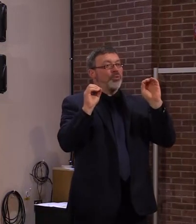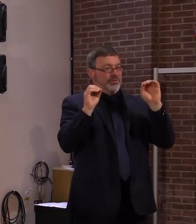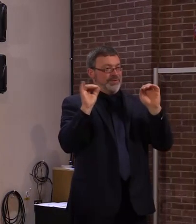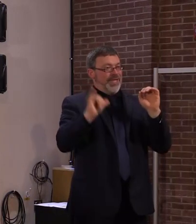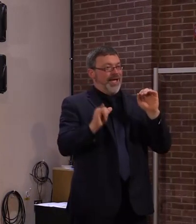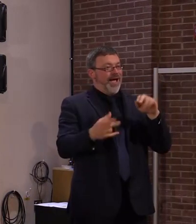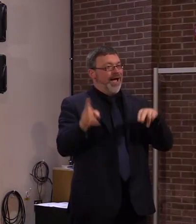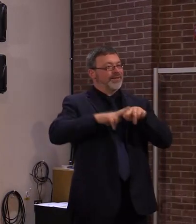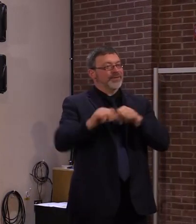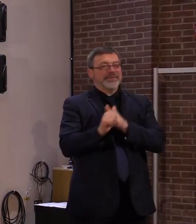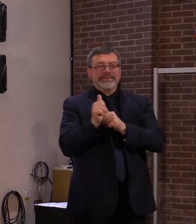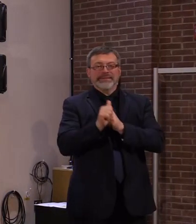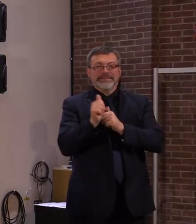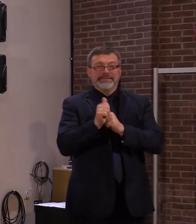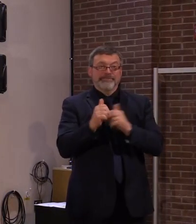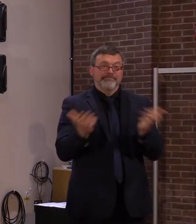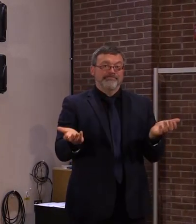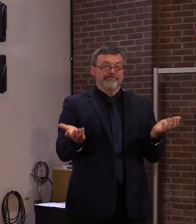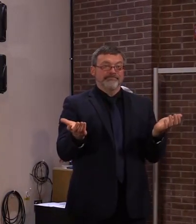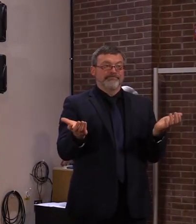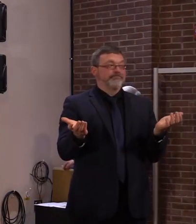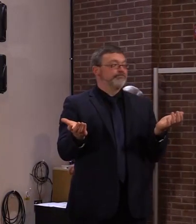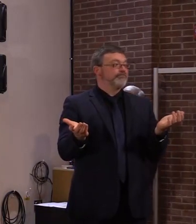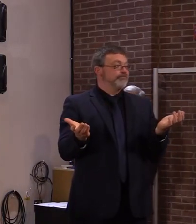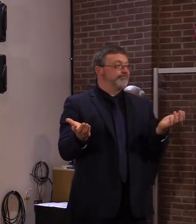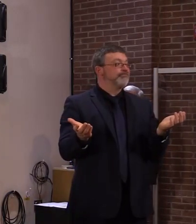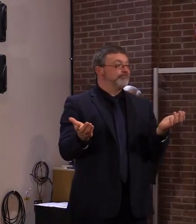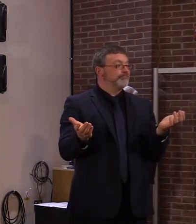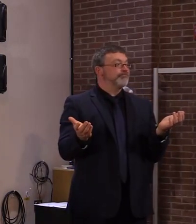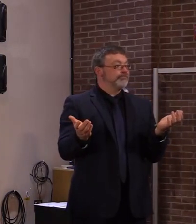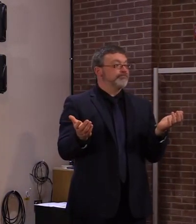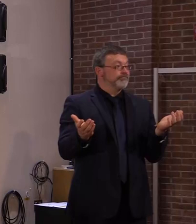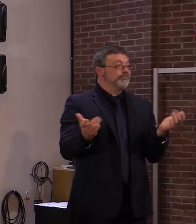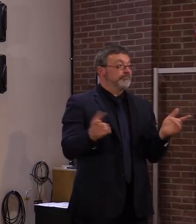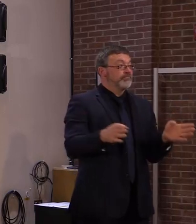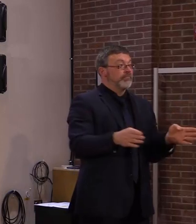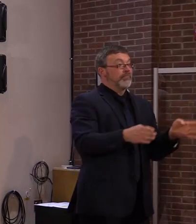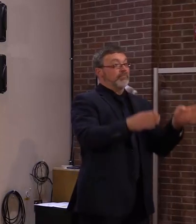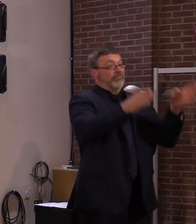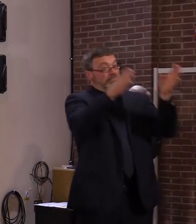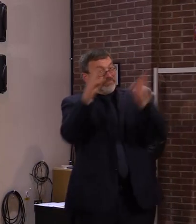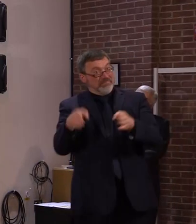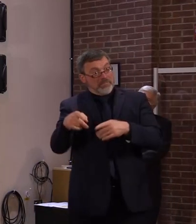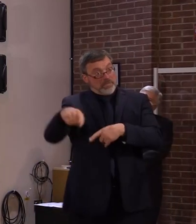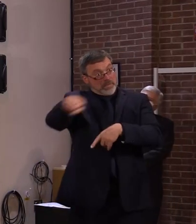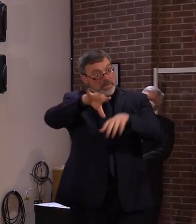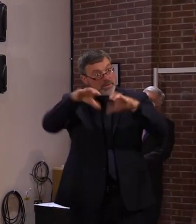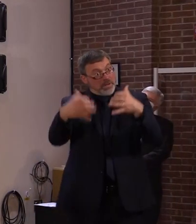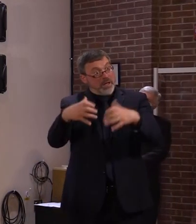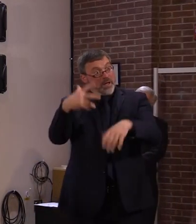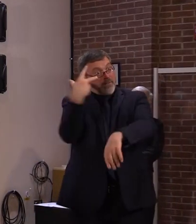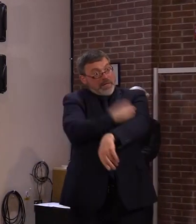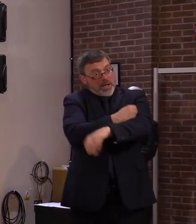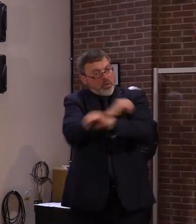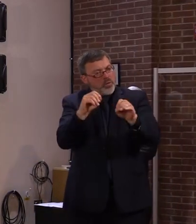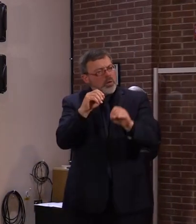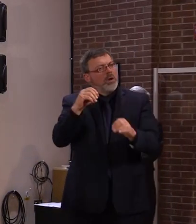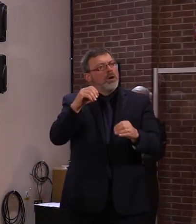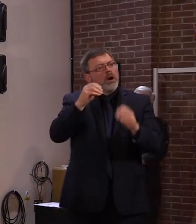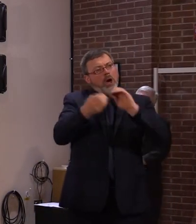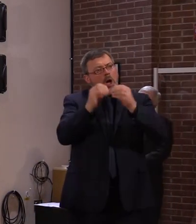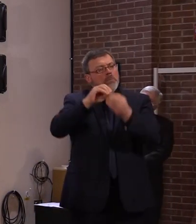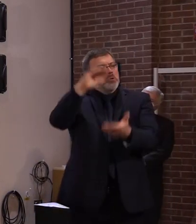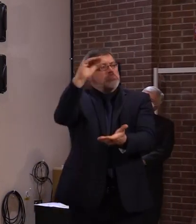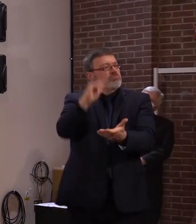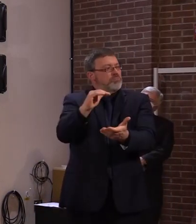unvaccinated people, the number is still around 50,000 adults and adolescents. And believe me, this virus